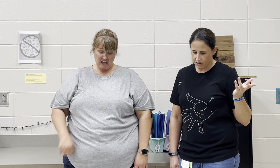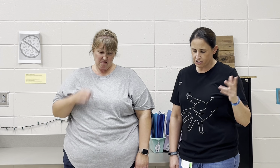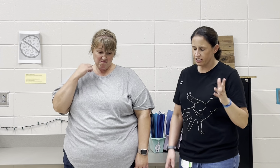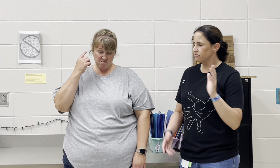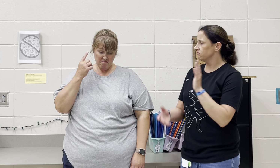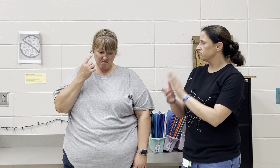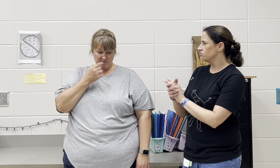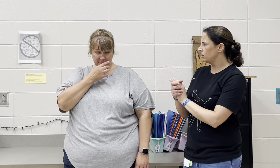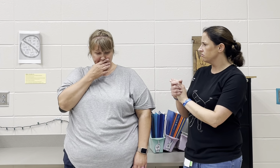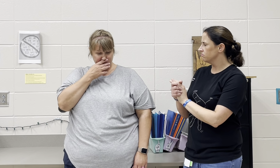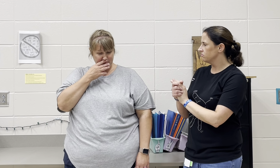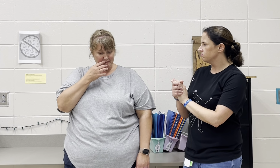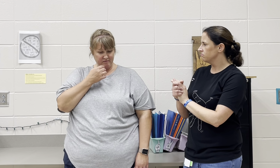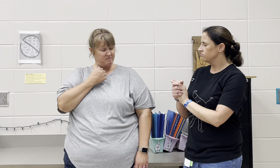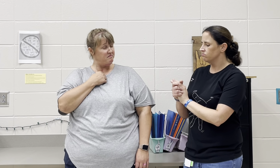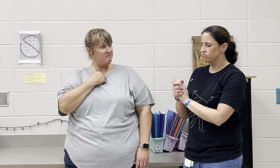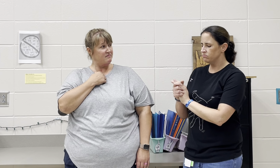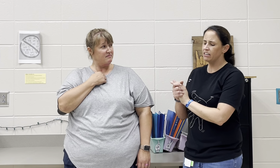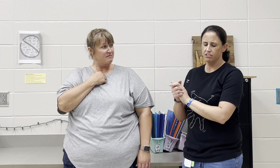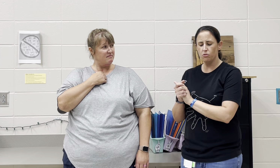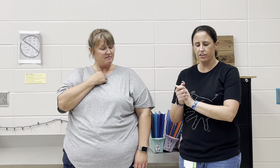Actually, well, yeah, no, we're good.